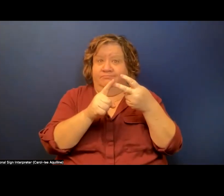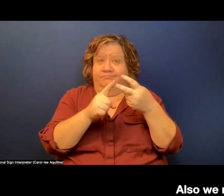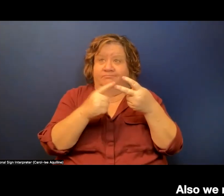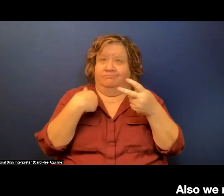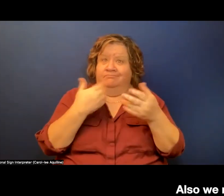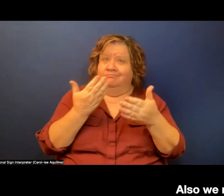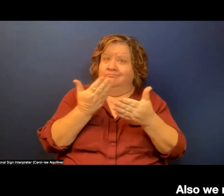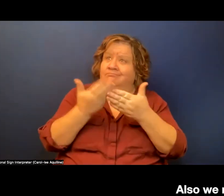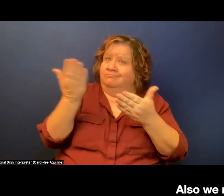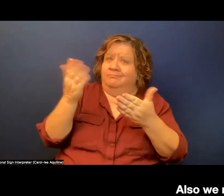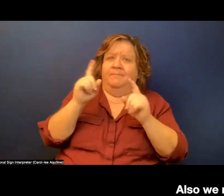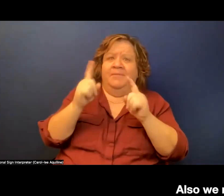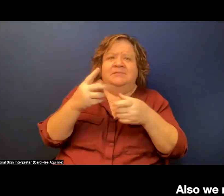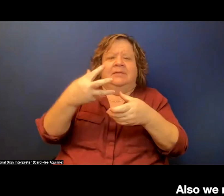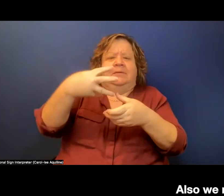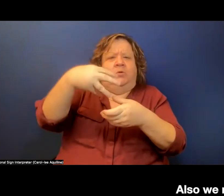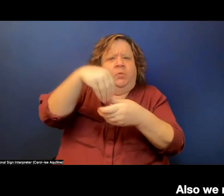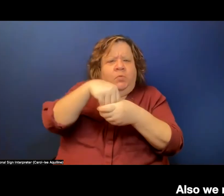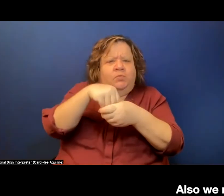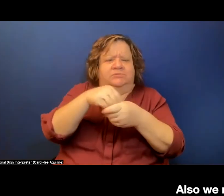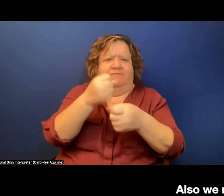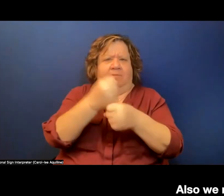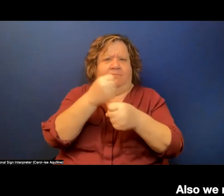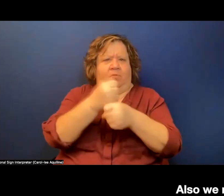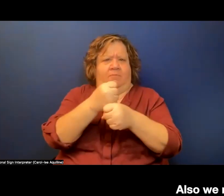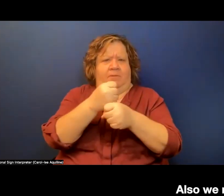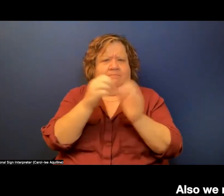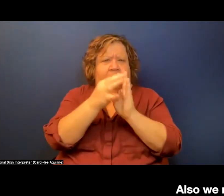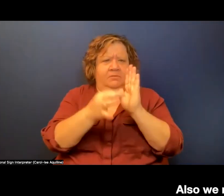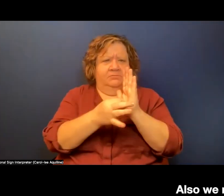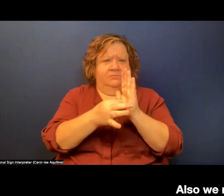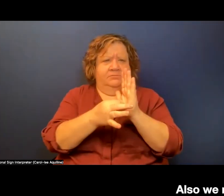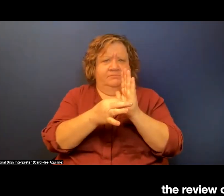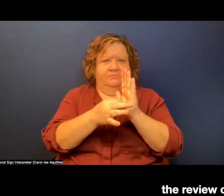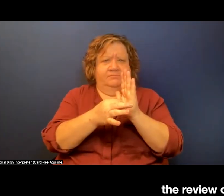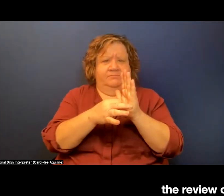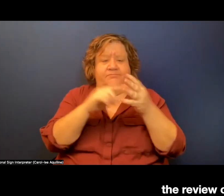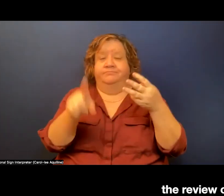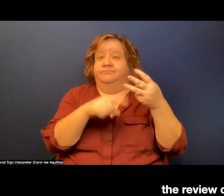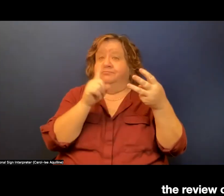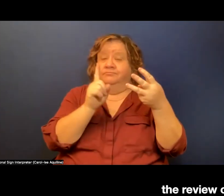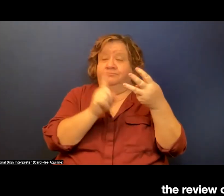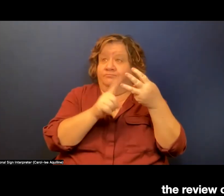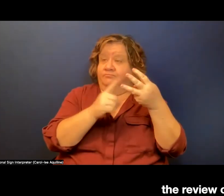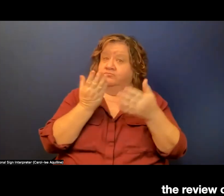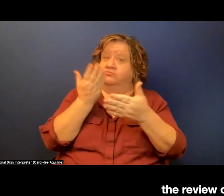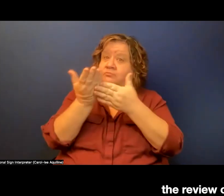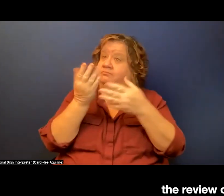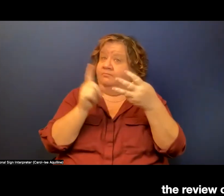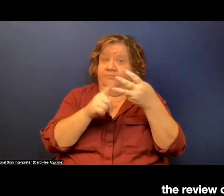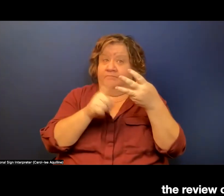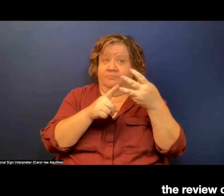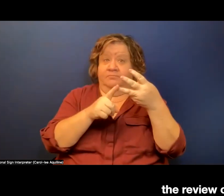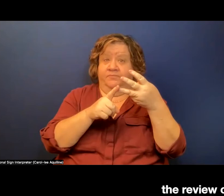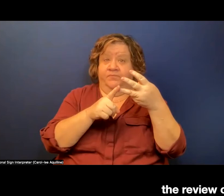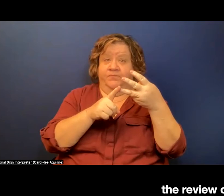employment policy. Also, we made a proposal on the need to fast track the review of our